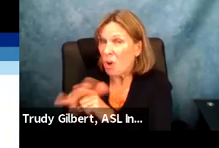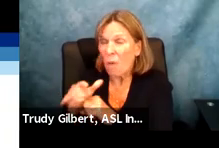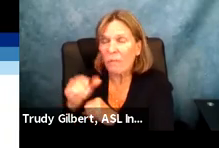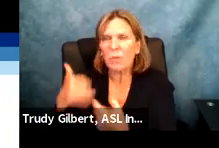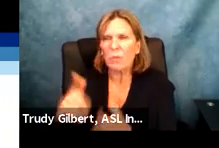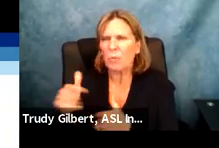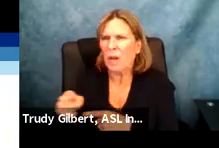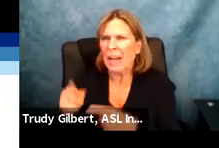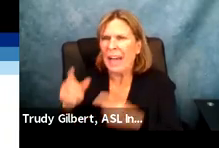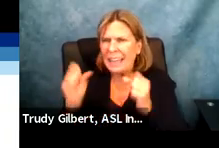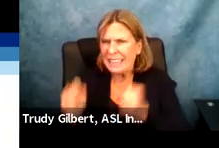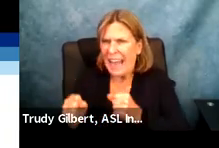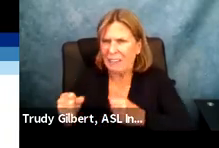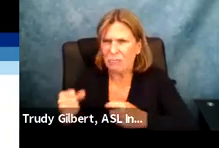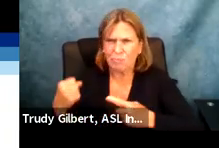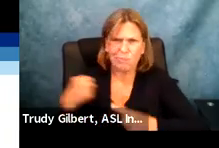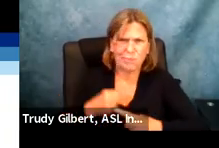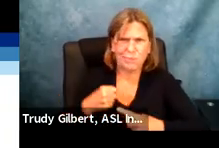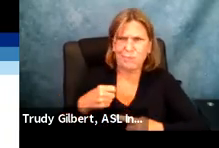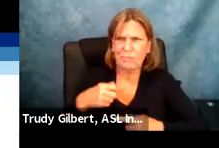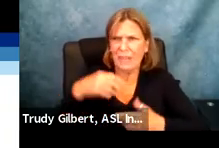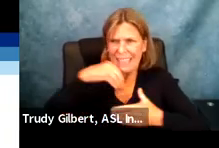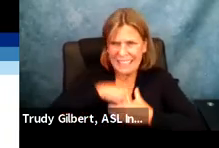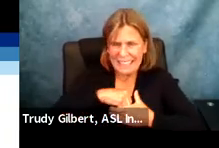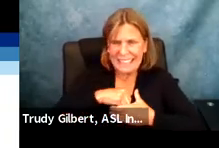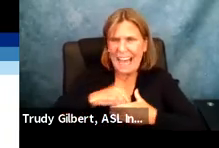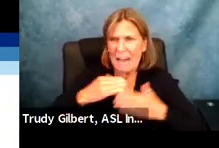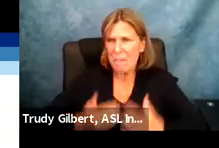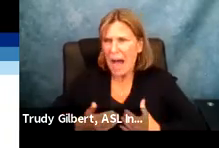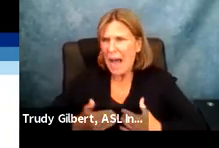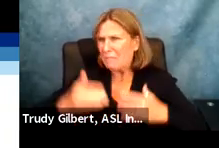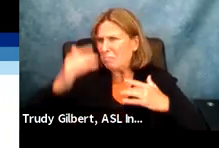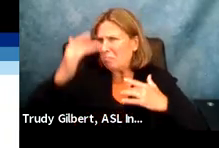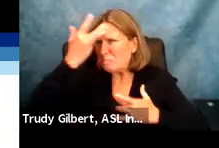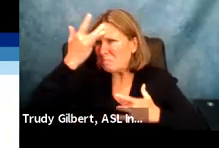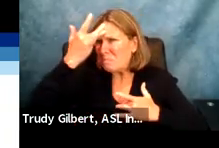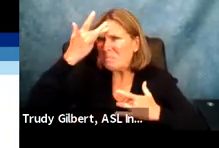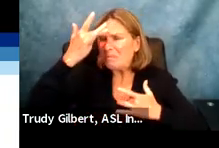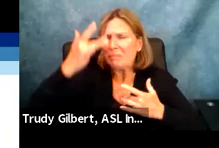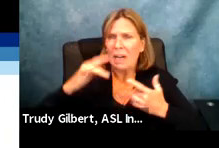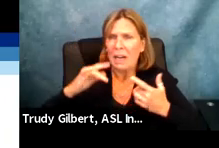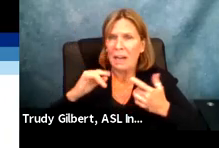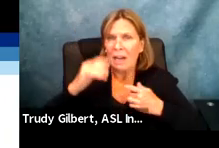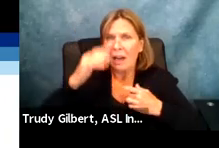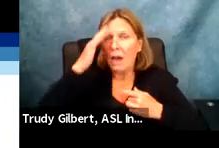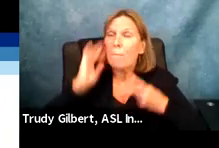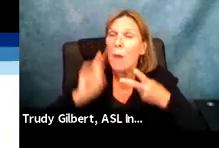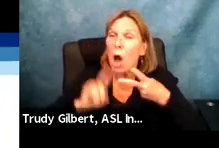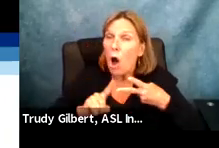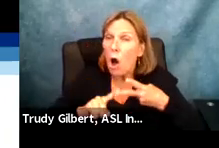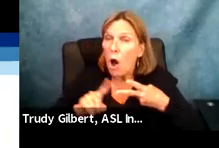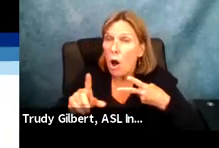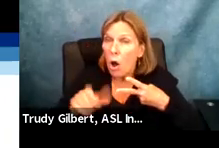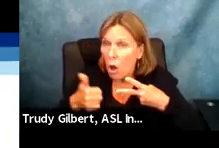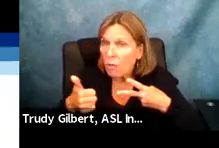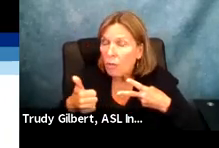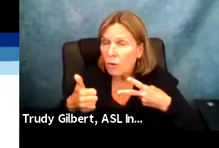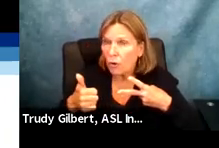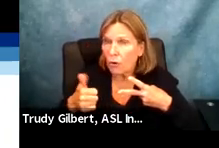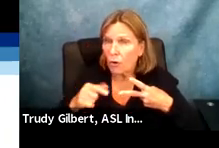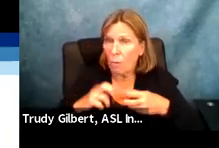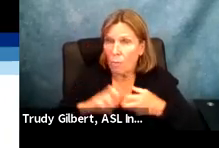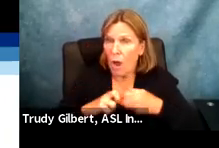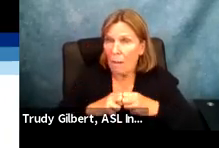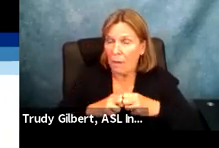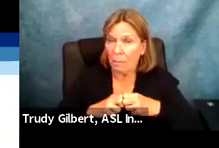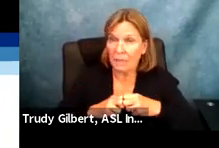It can cause direct injury and illness. But the other problem is on the other end, when your immune system is trying